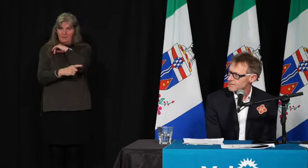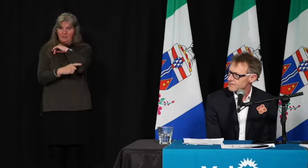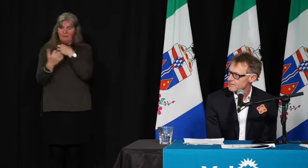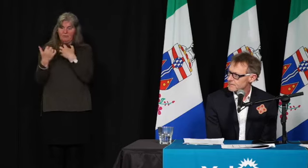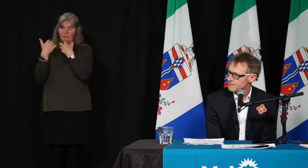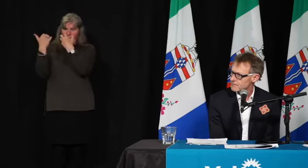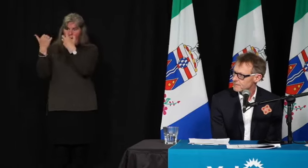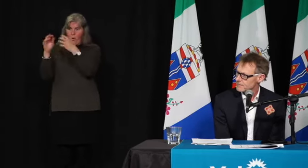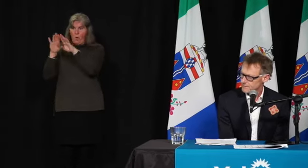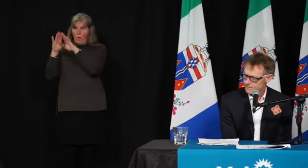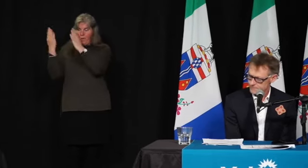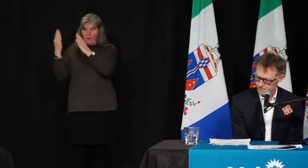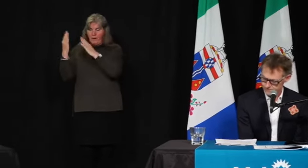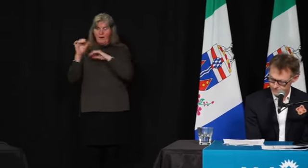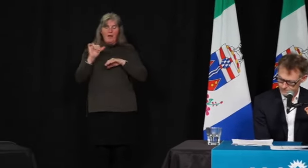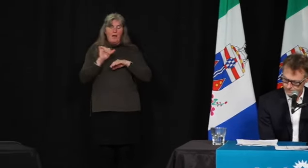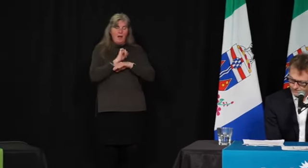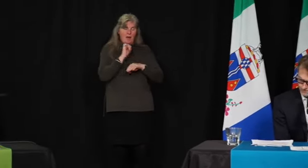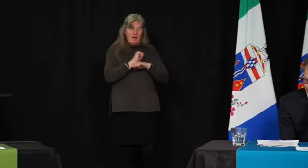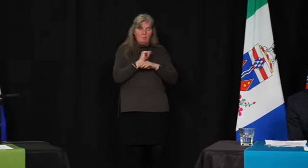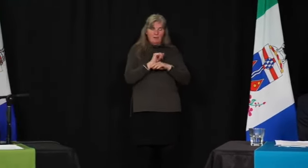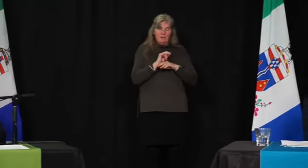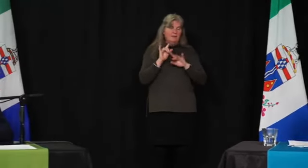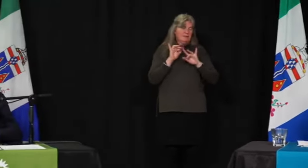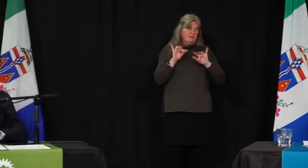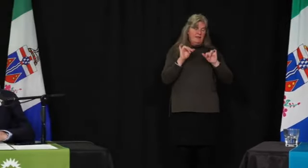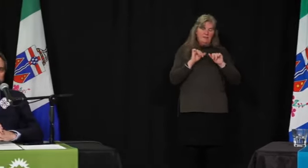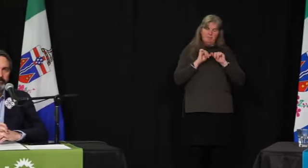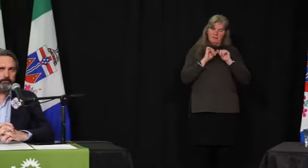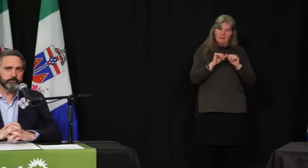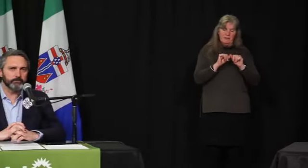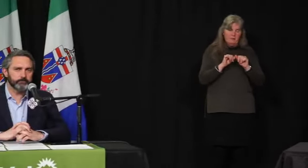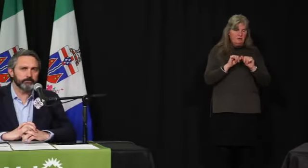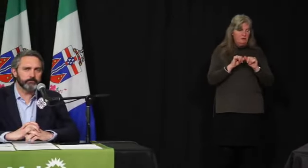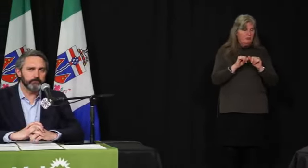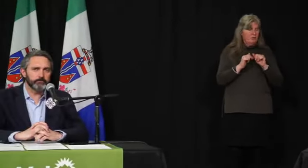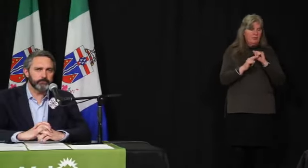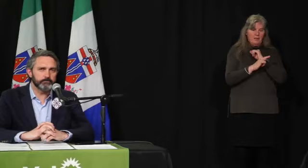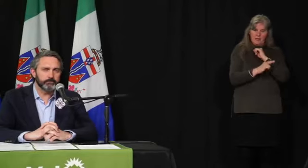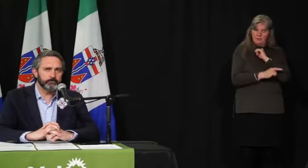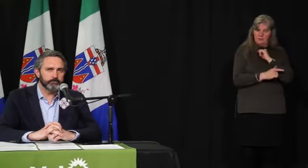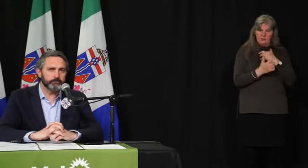Alberta's has continued sitting through most of this